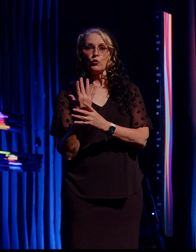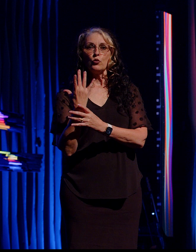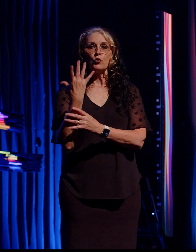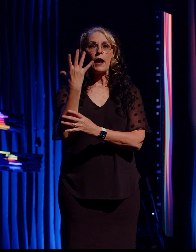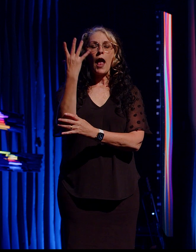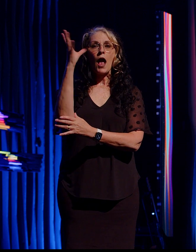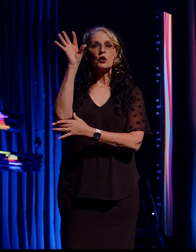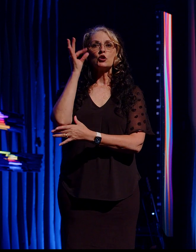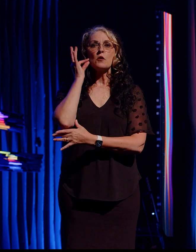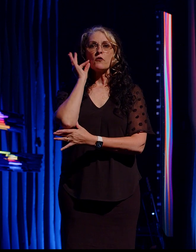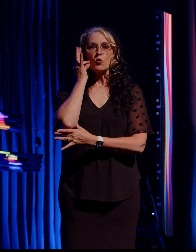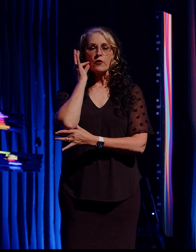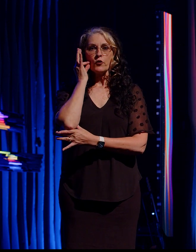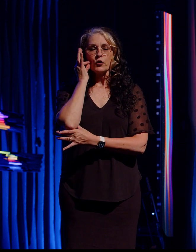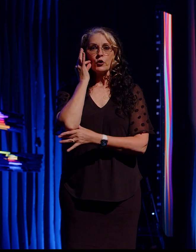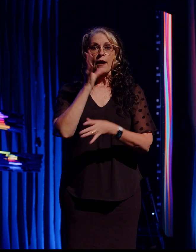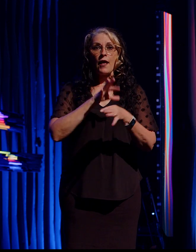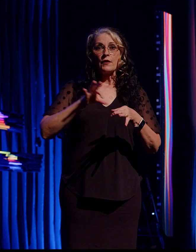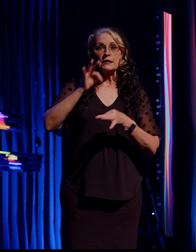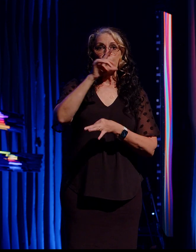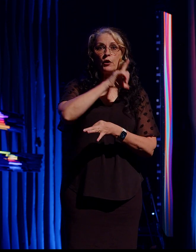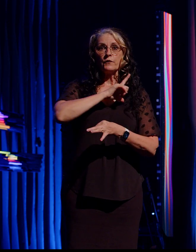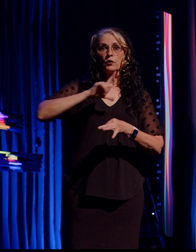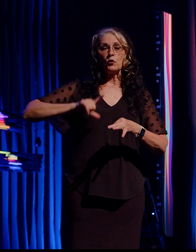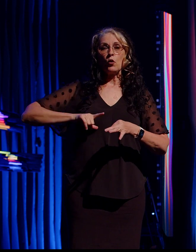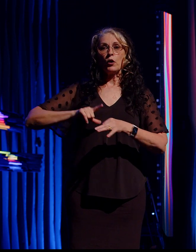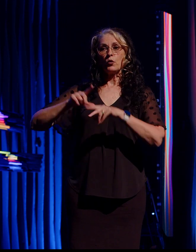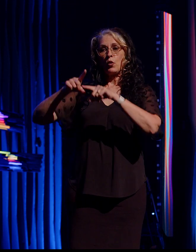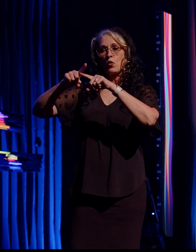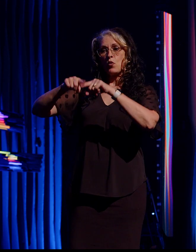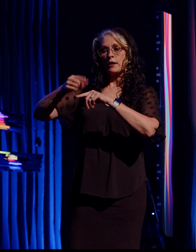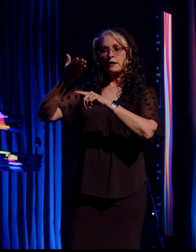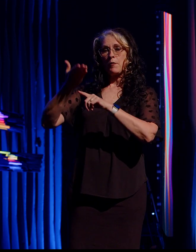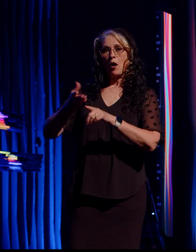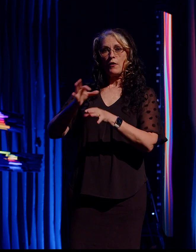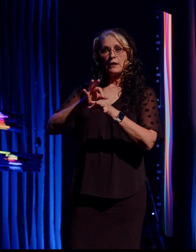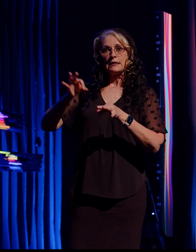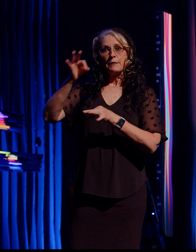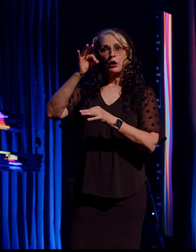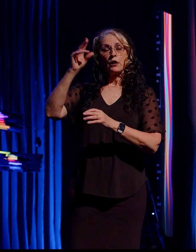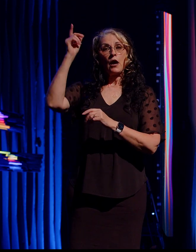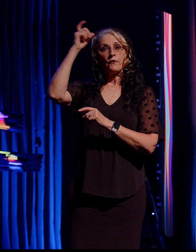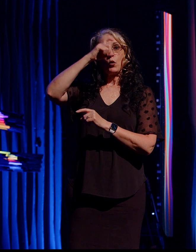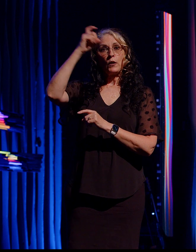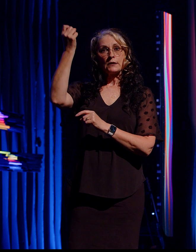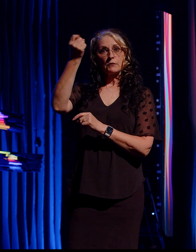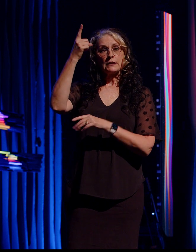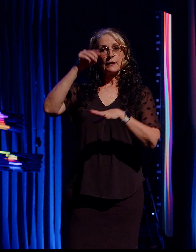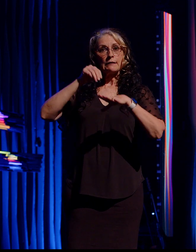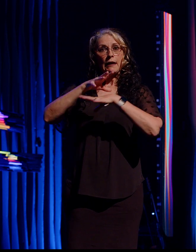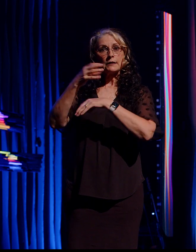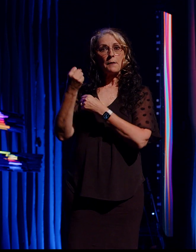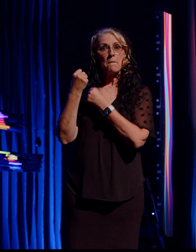fruit, and the Spirit of the Lord shall rest upon him, the spirit of wisdom and understanding, the spirit of counsel and might, the spirit of